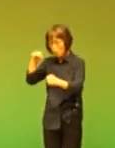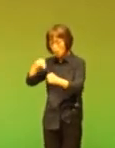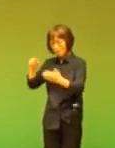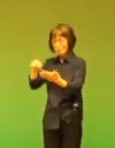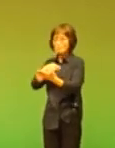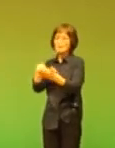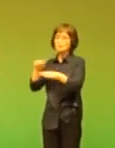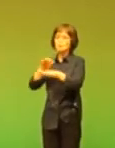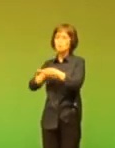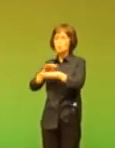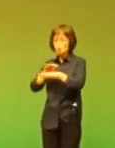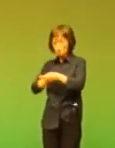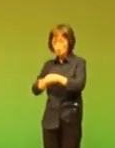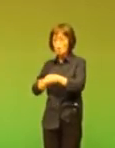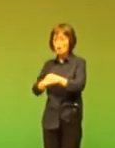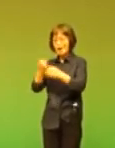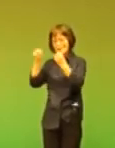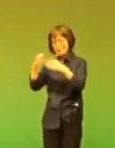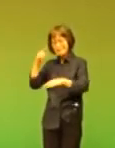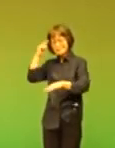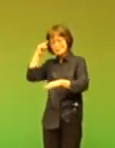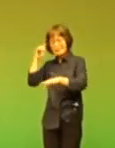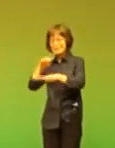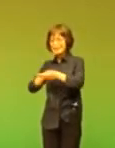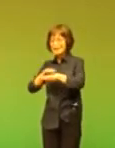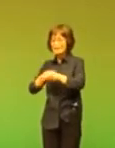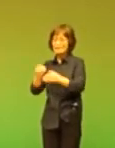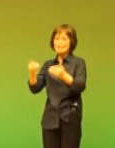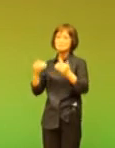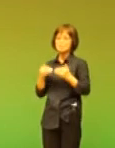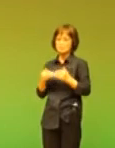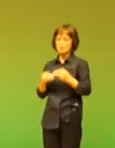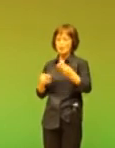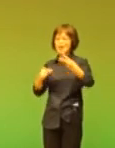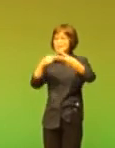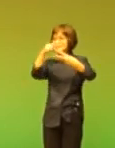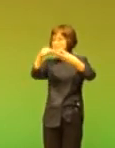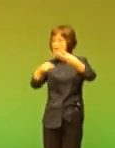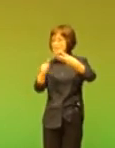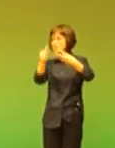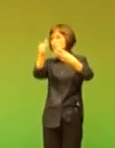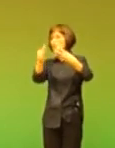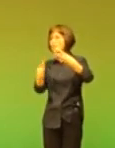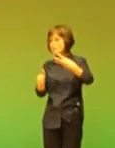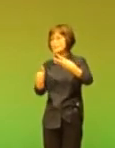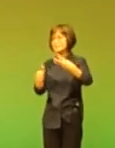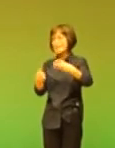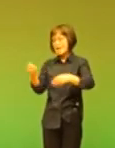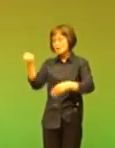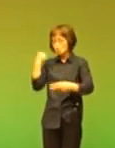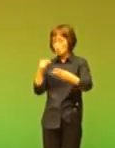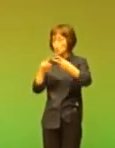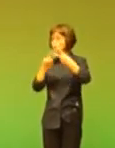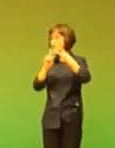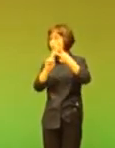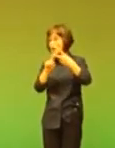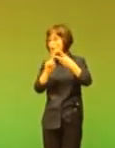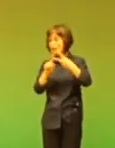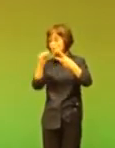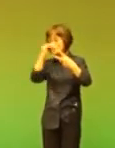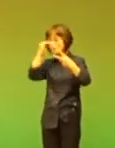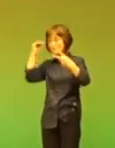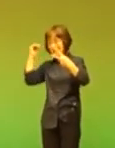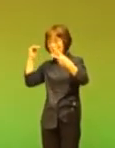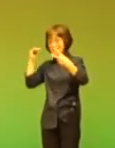Three great men, three powerful expressions of wisdom. The only number of nuclear weapons that